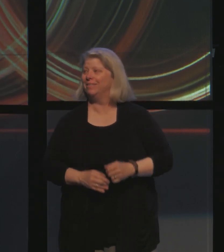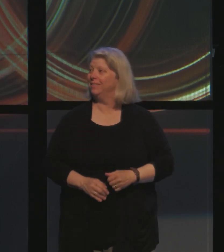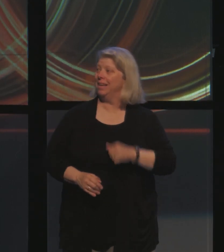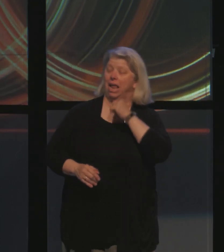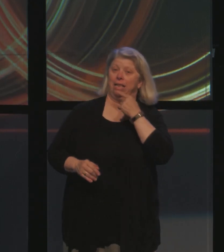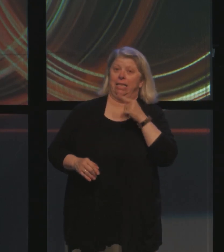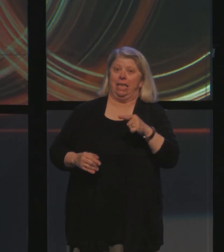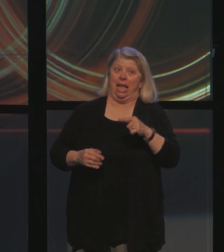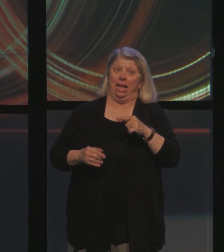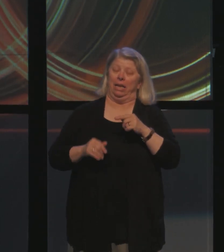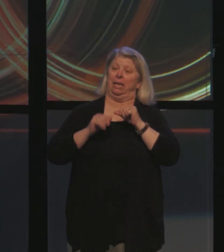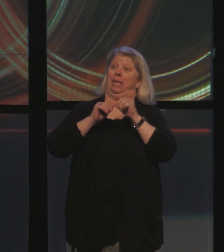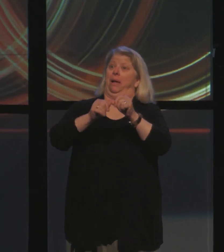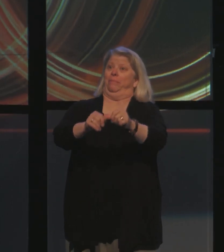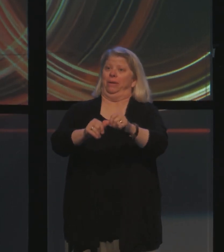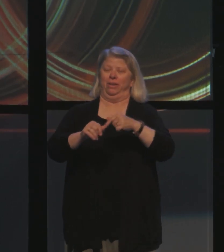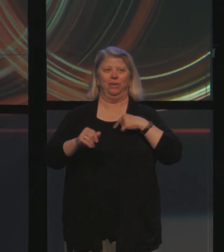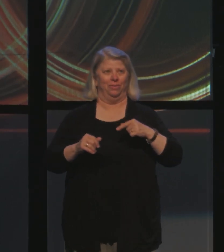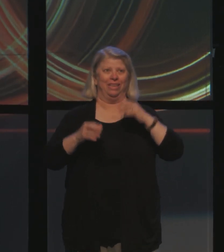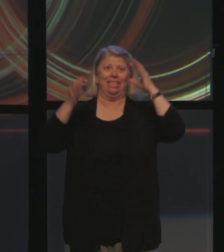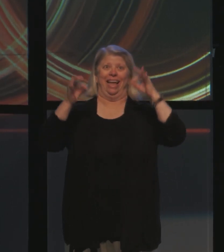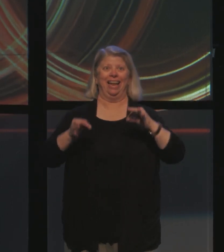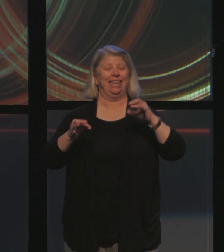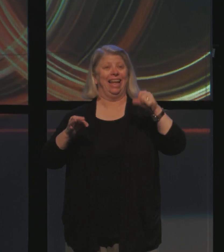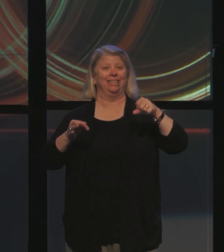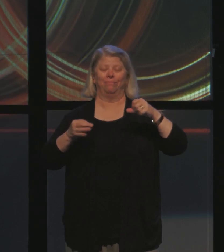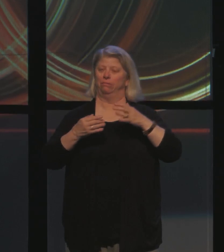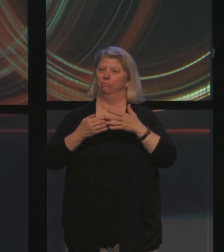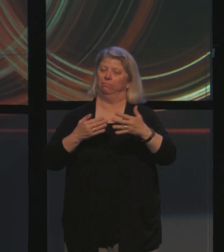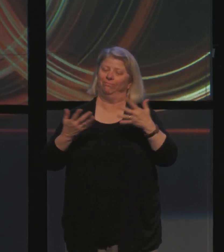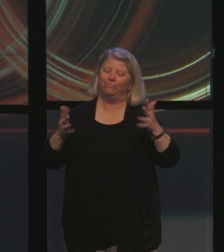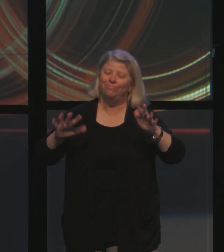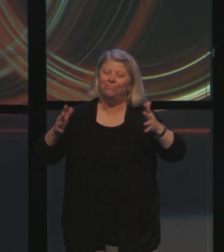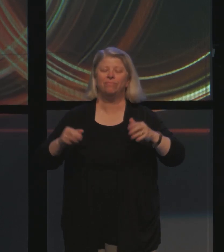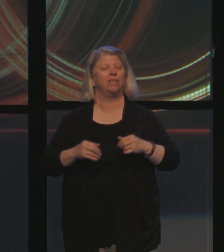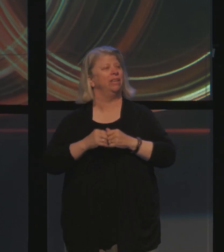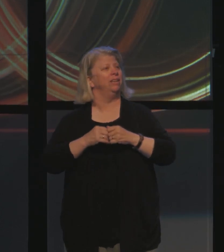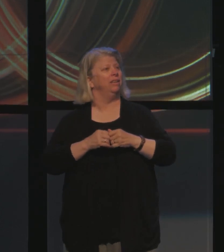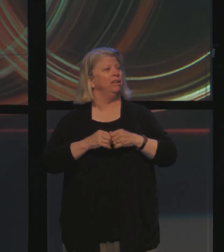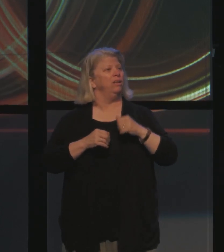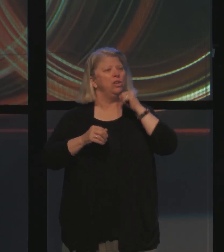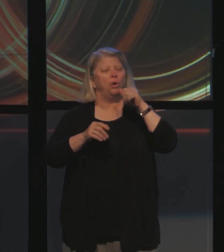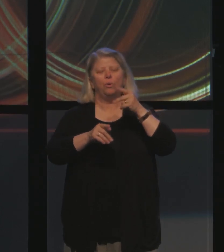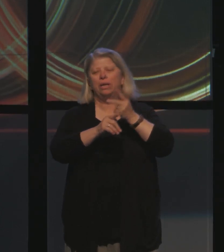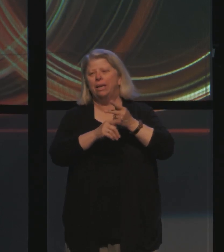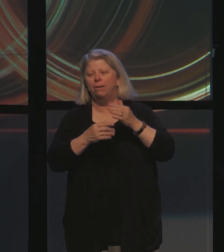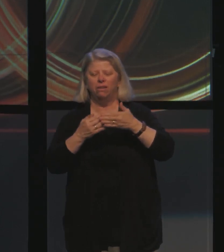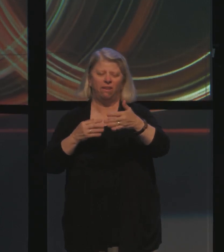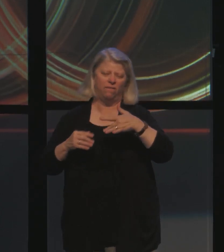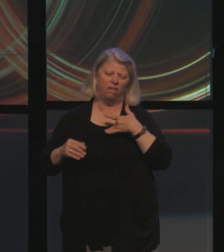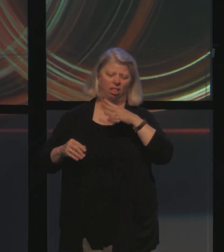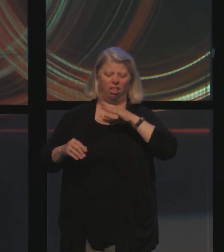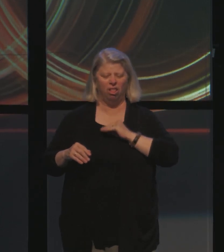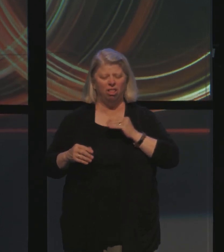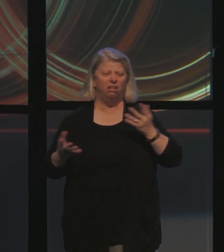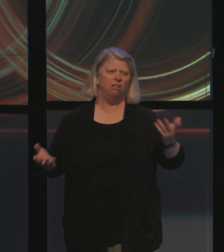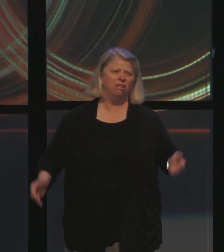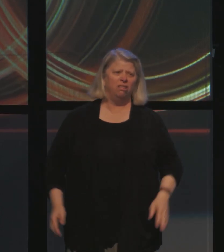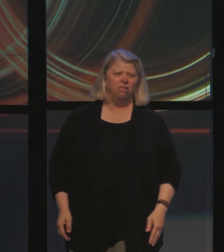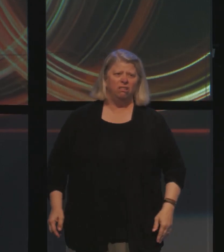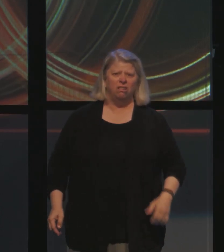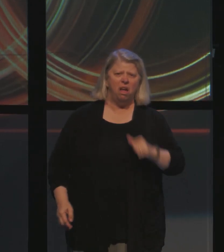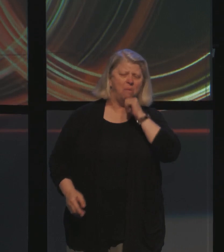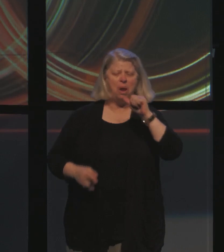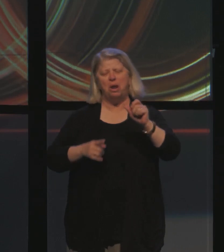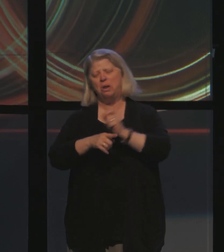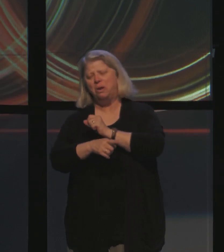saying you kept it. I'm just saying you made it, right? And then you don't keep it, and then you just feel bad about yourself. Oh, I'm so not